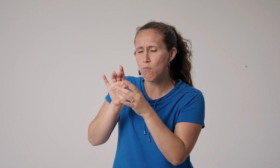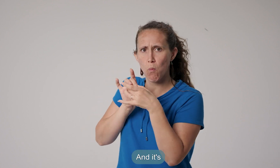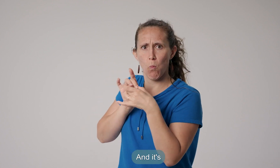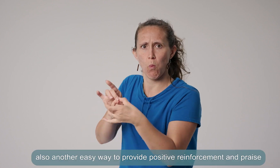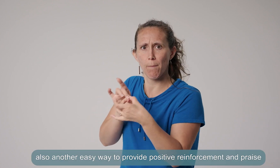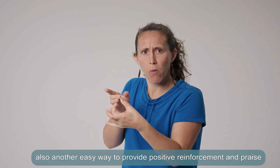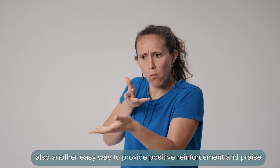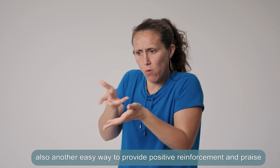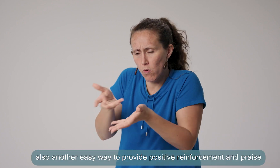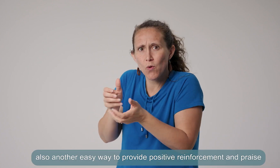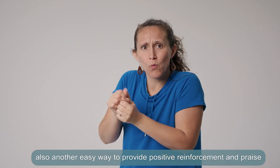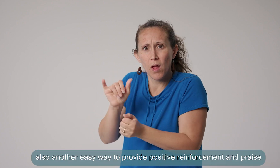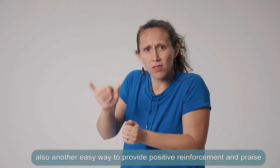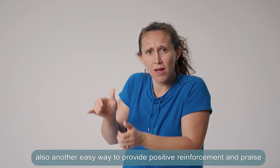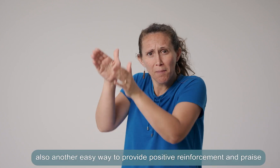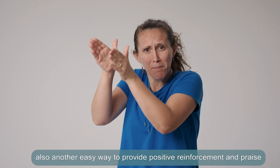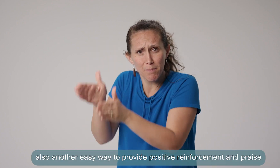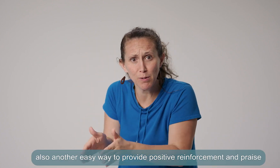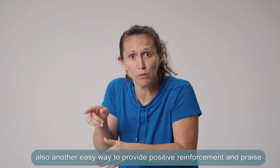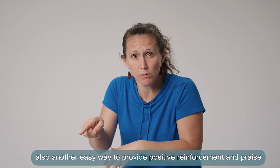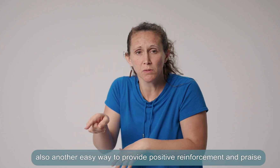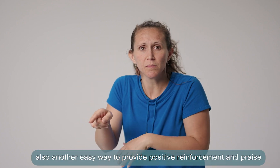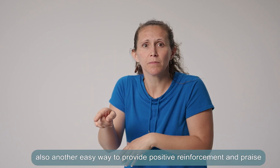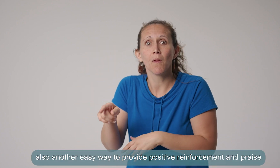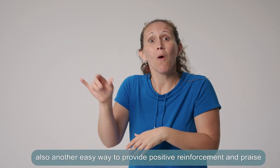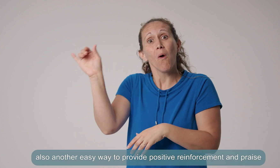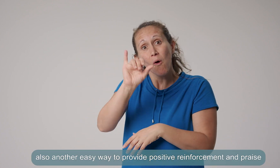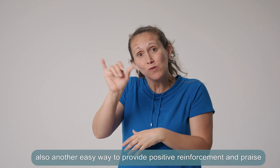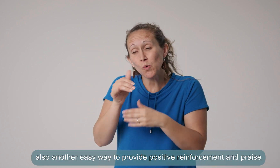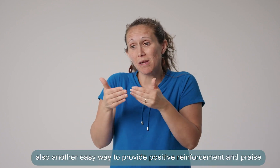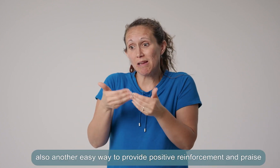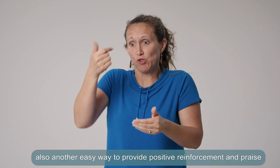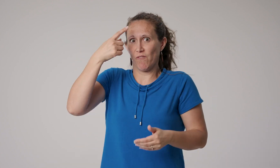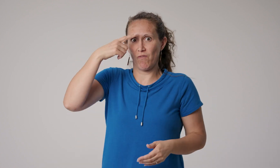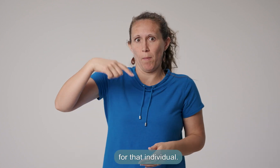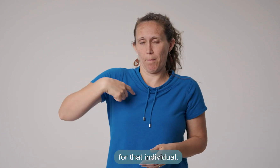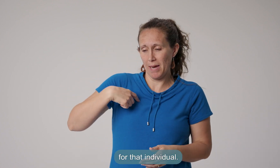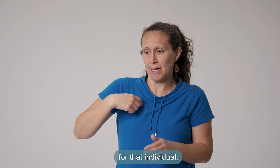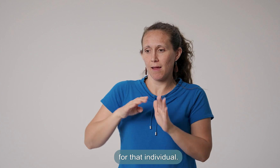And it's also another easy way to provide positive reinforcement and praise for that individual.